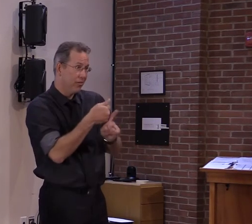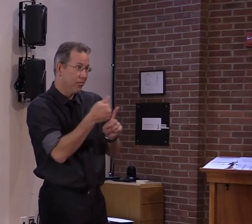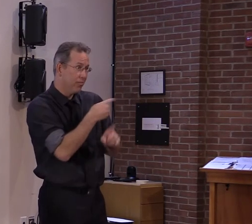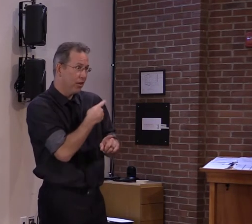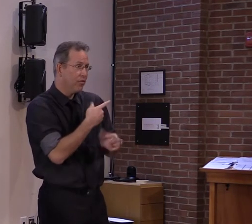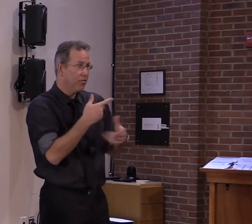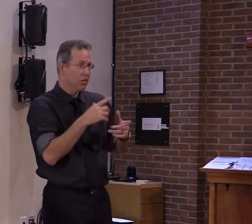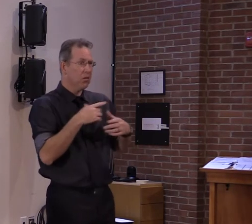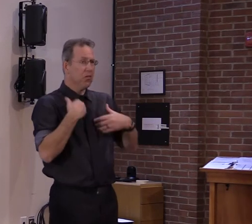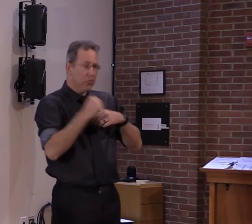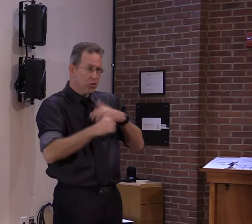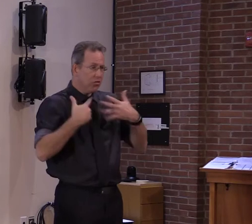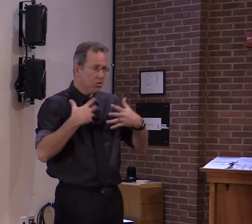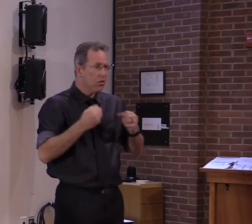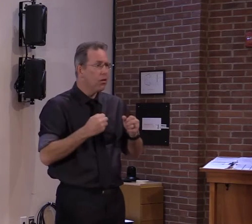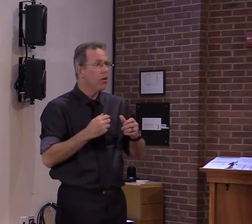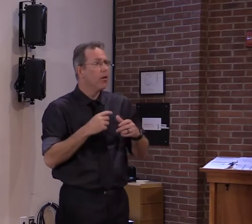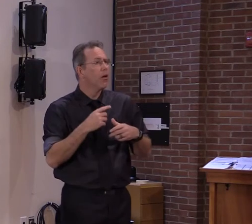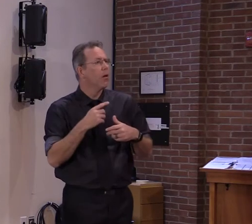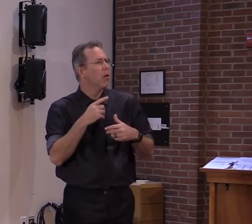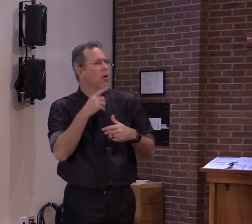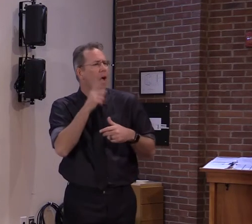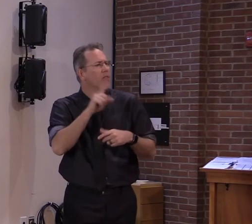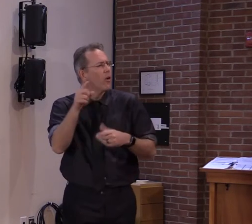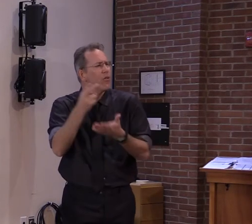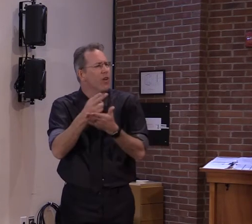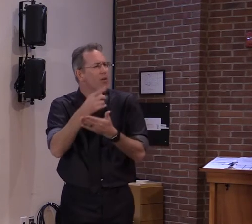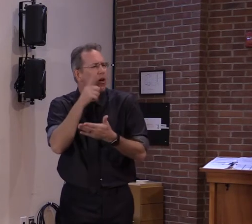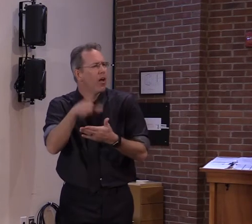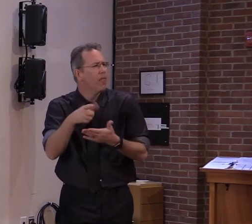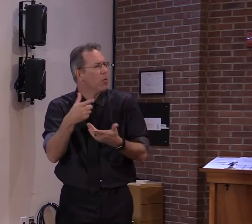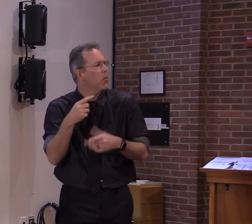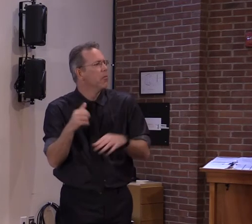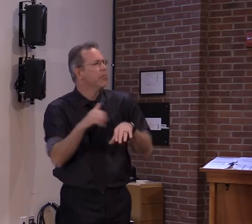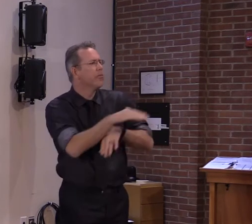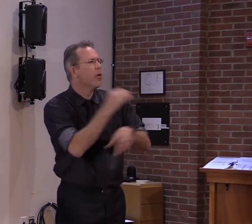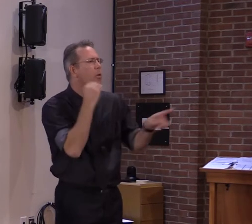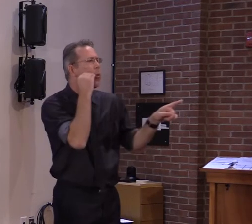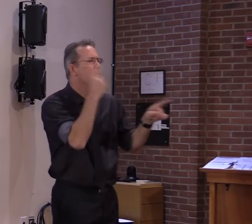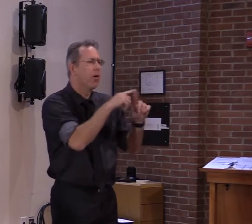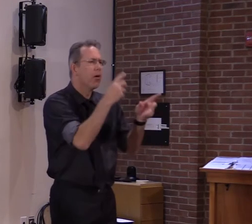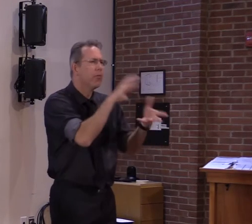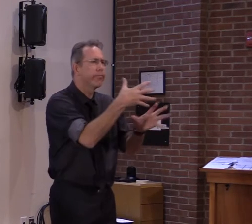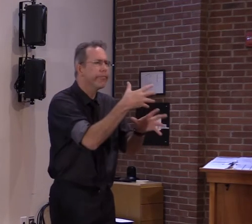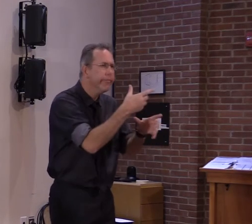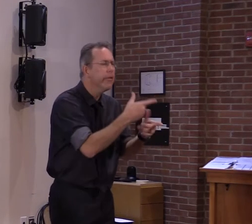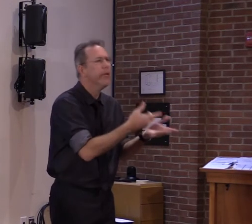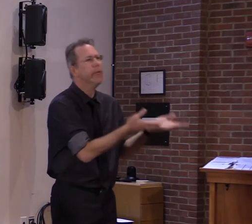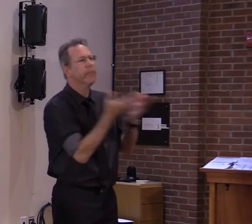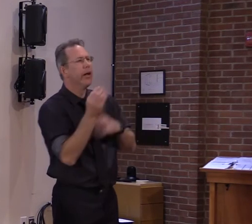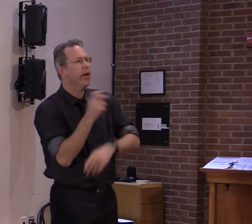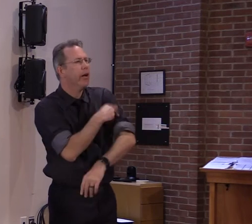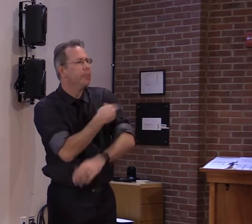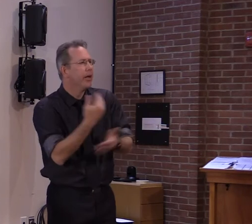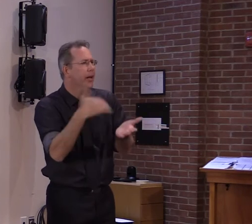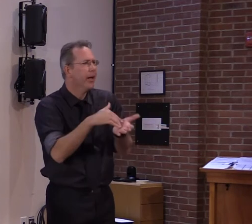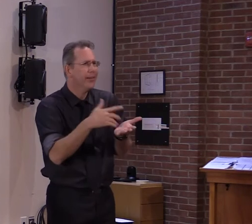Yeah, I think this, what we've done or what we're doing, is going to help that situation